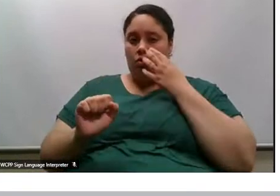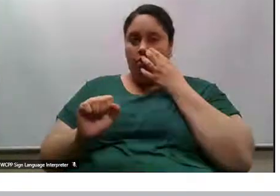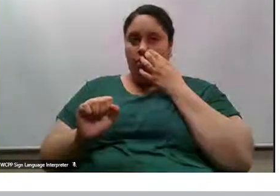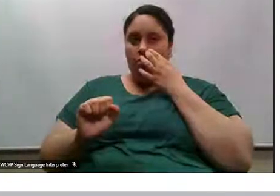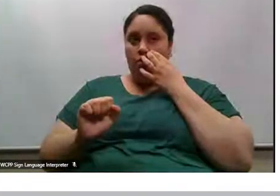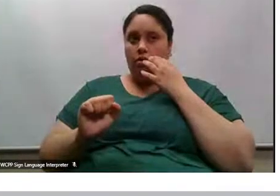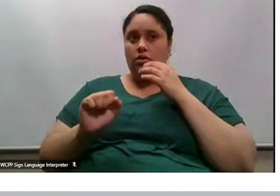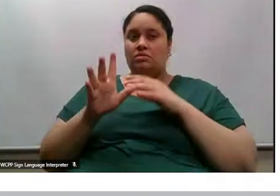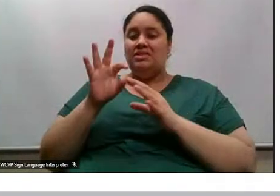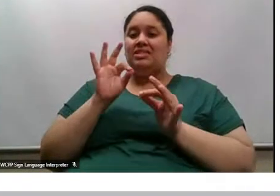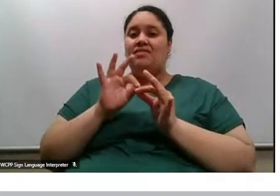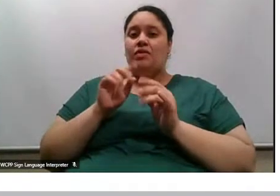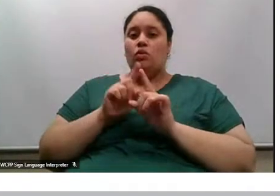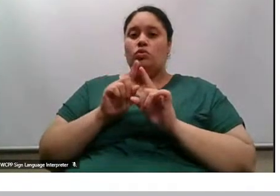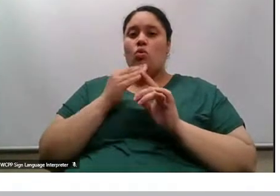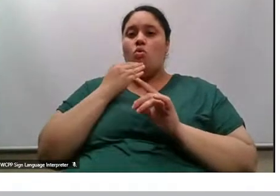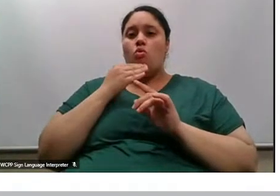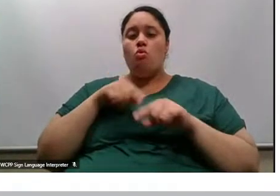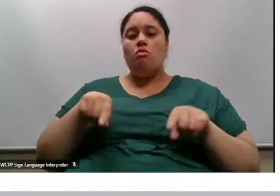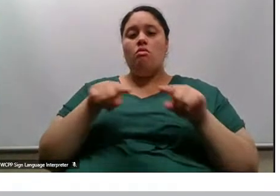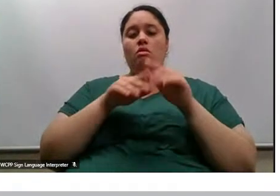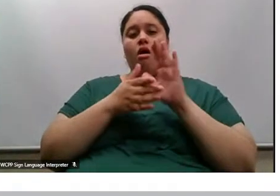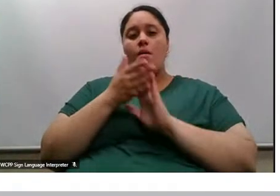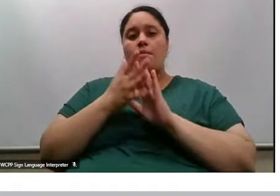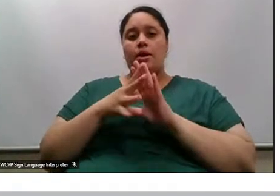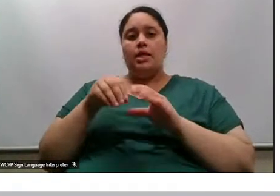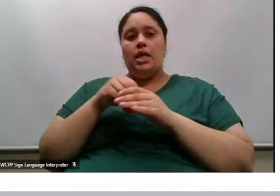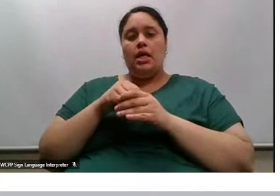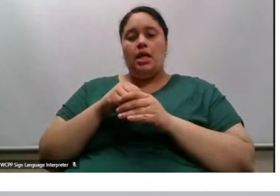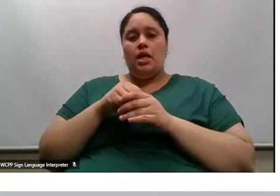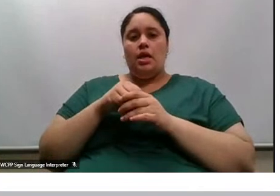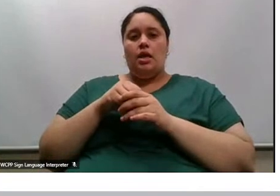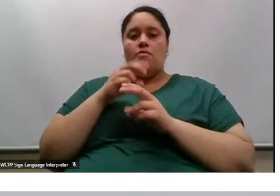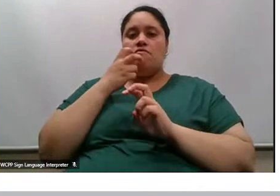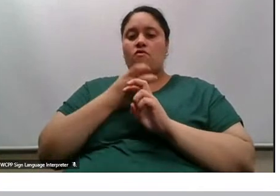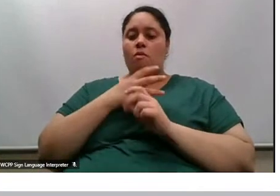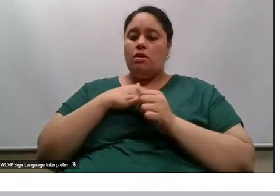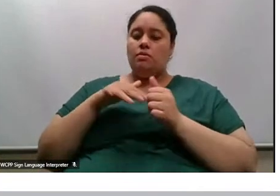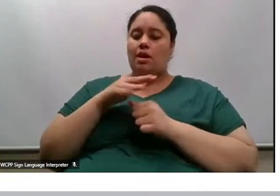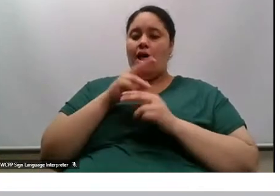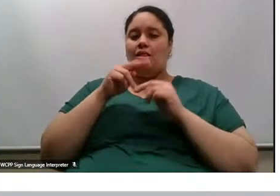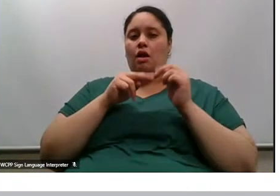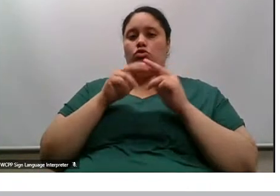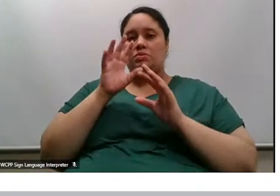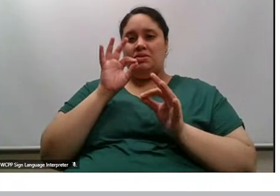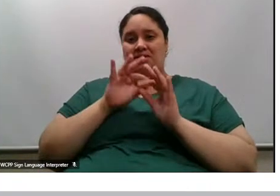particularly those that are operating in the informal space, like townships in particular.